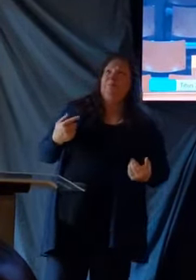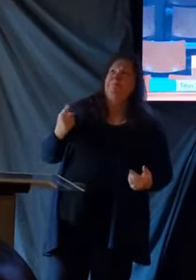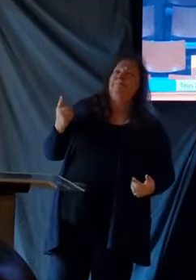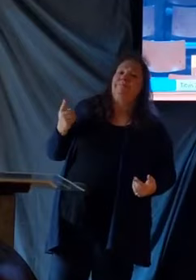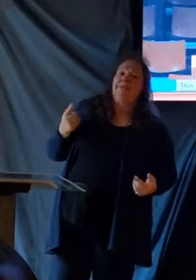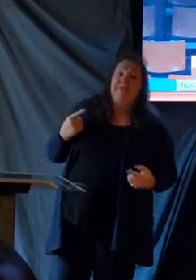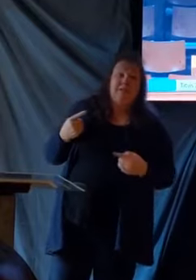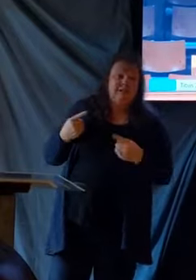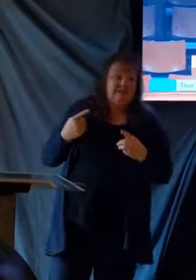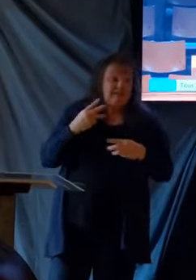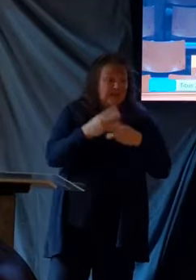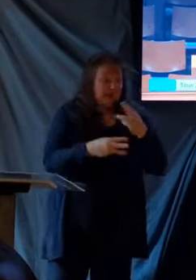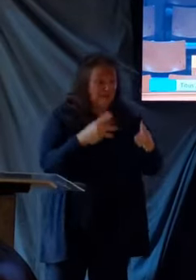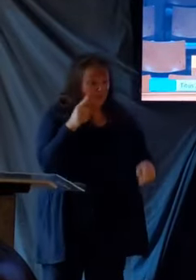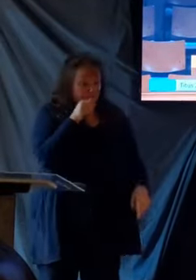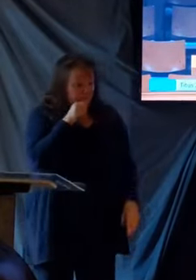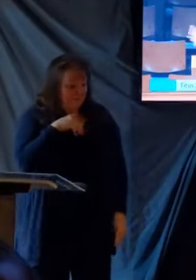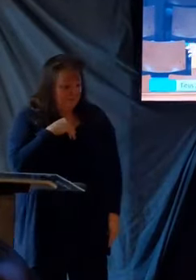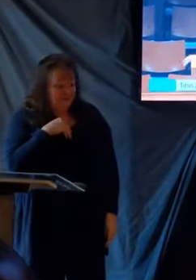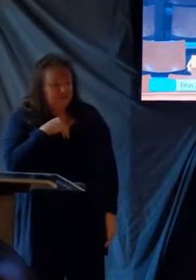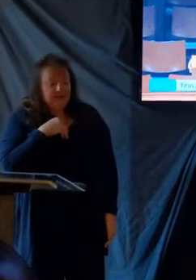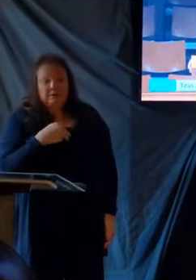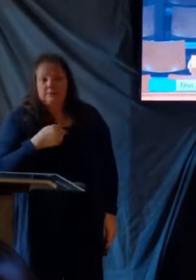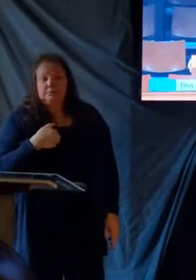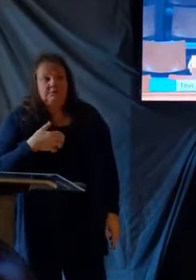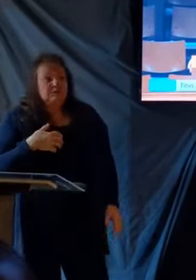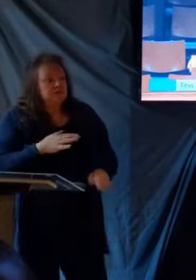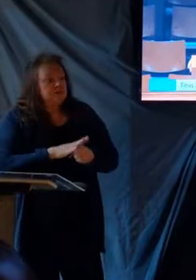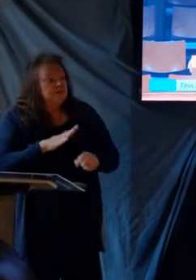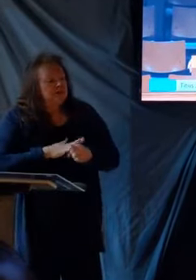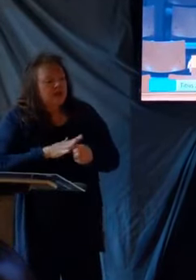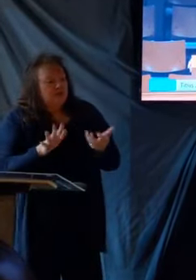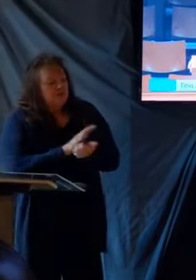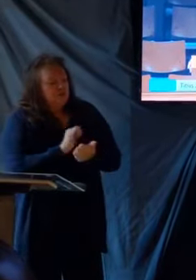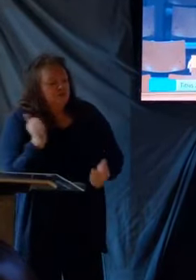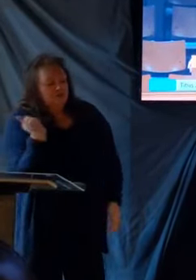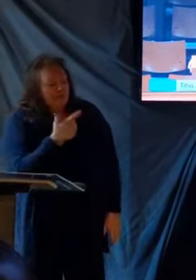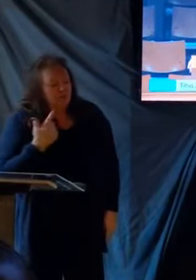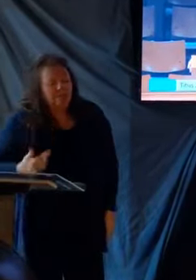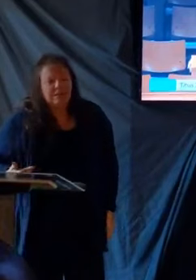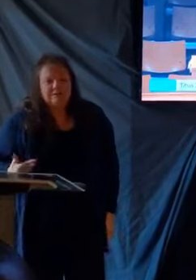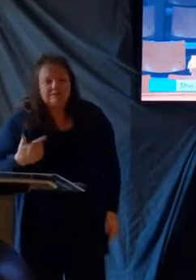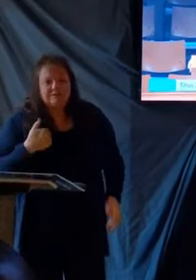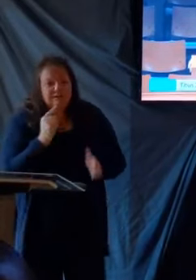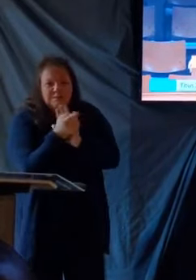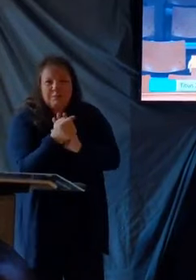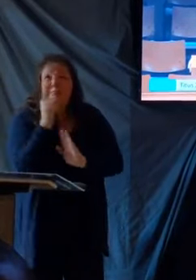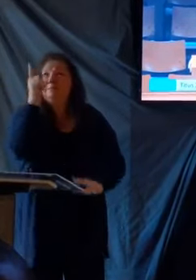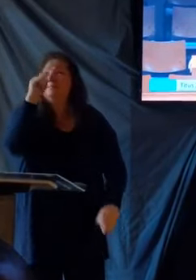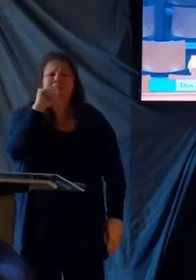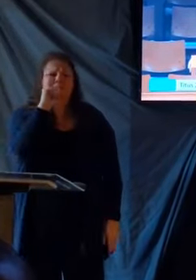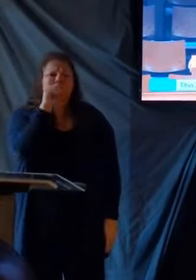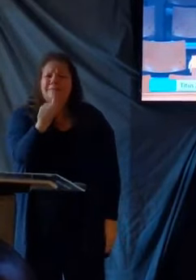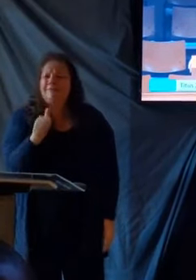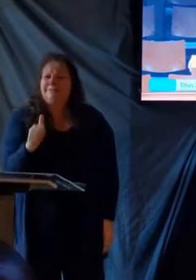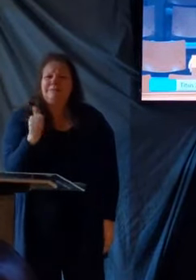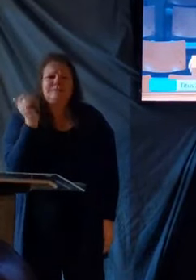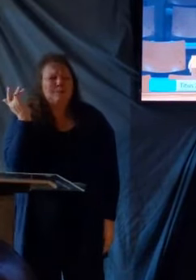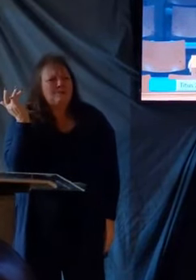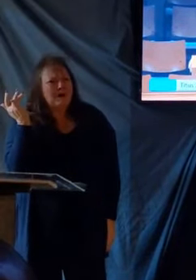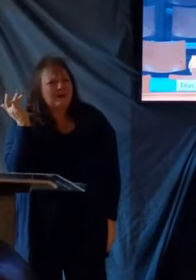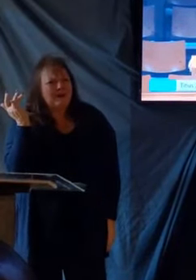What is he putting up with in the world? You know, they say, I couldn't take this. I'd wipe the world out in a moment. But he doesn't.